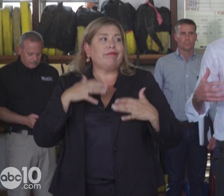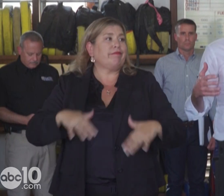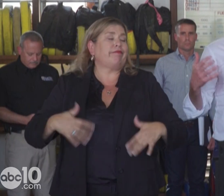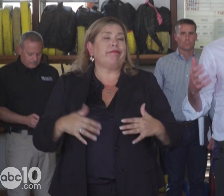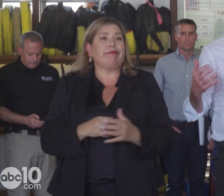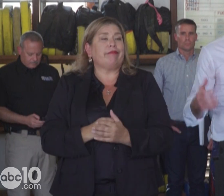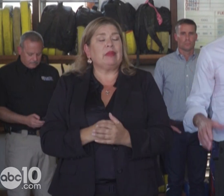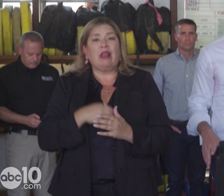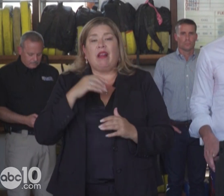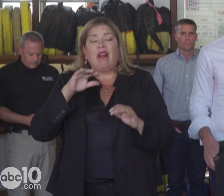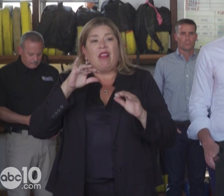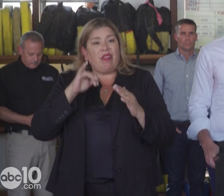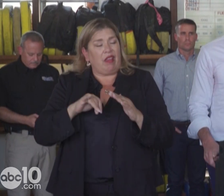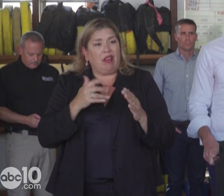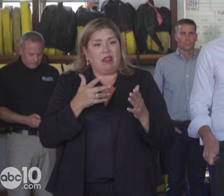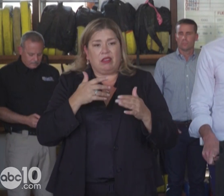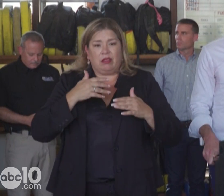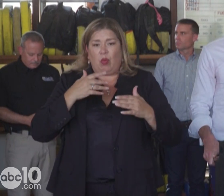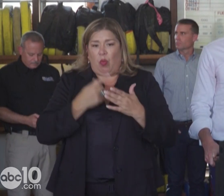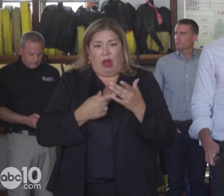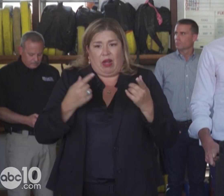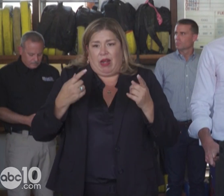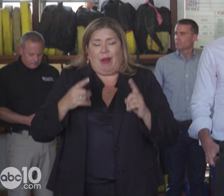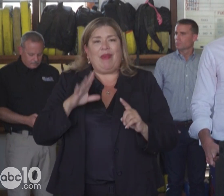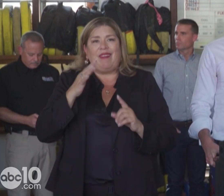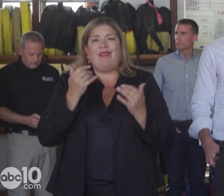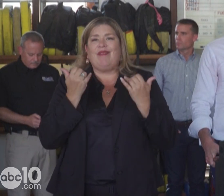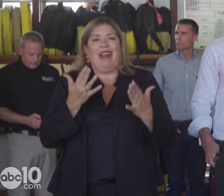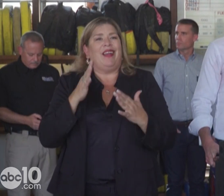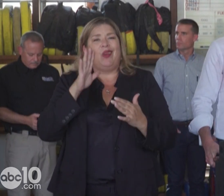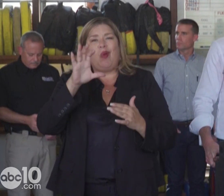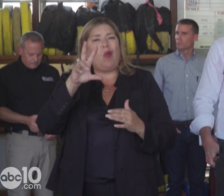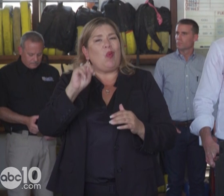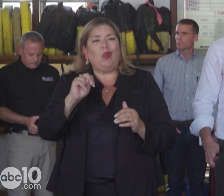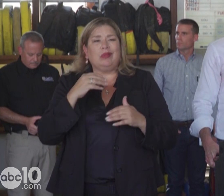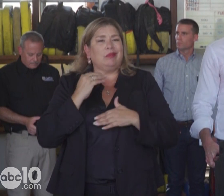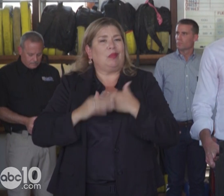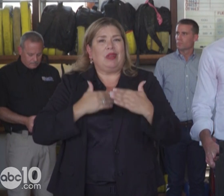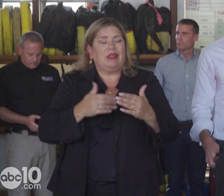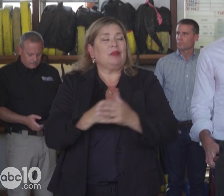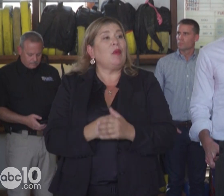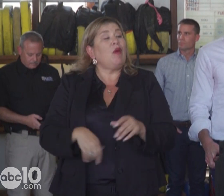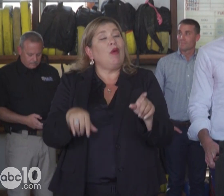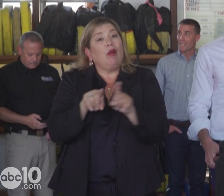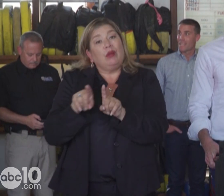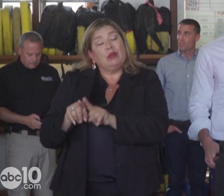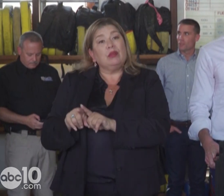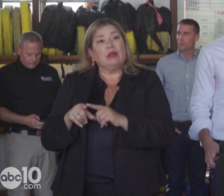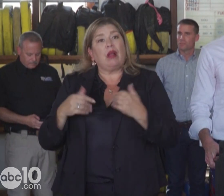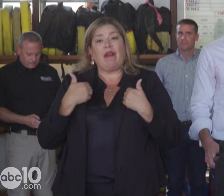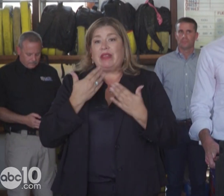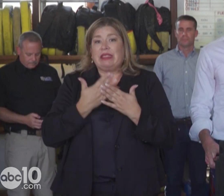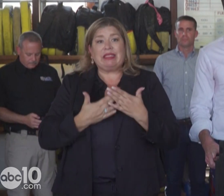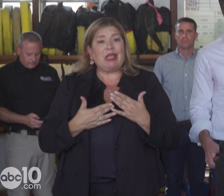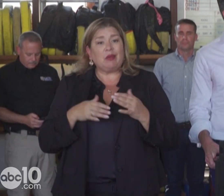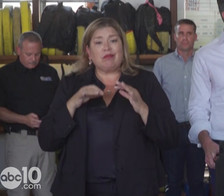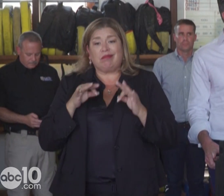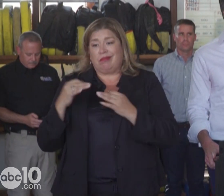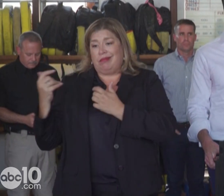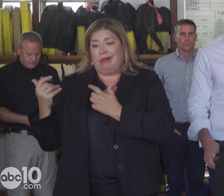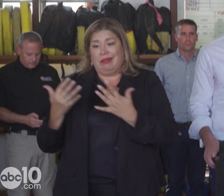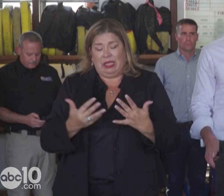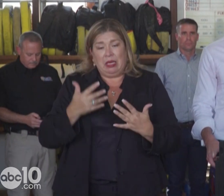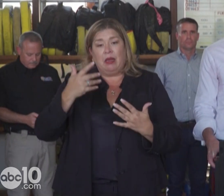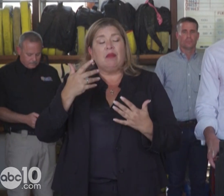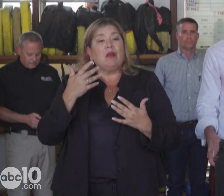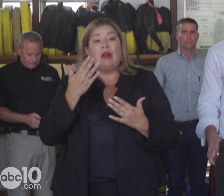just serendipity that is a fire. Then again, there are some that make perfect sense because